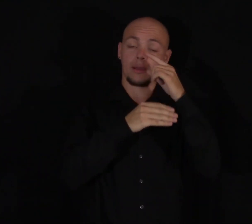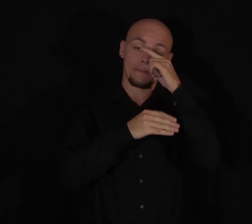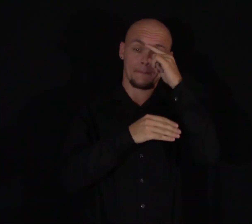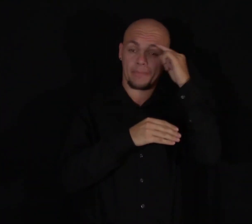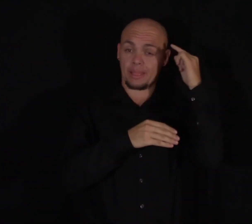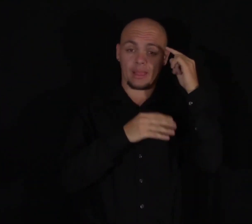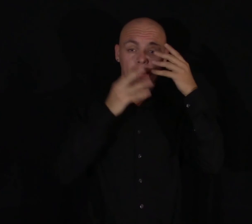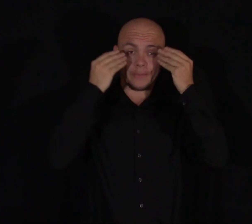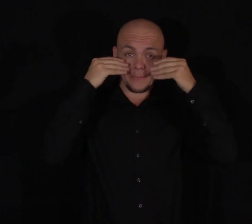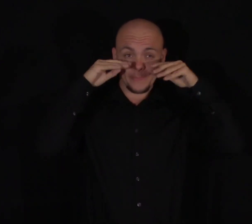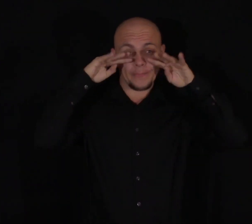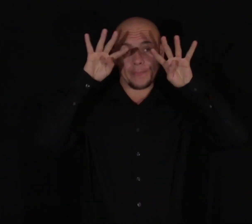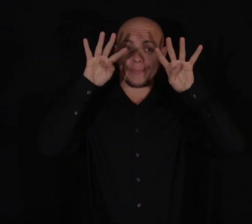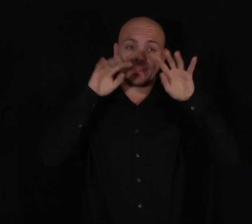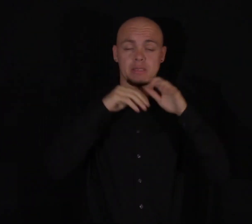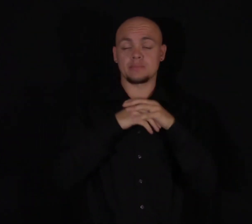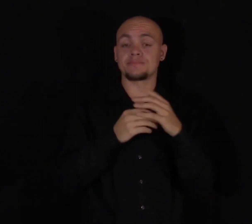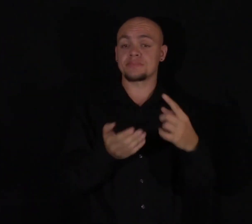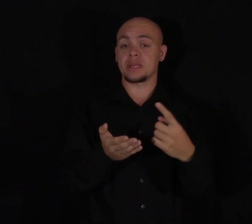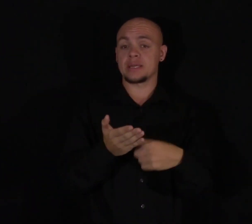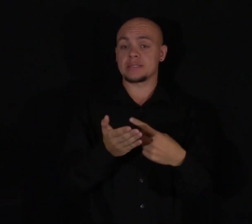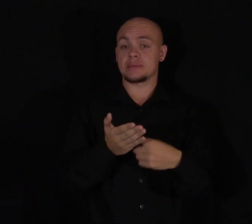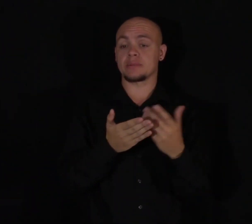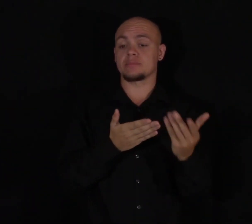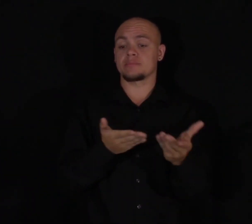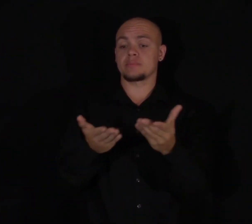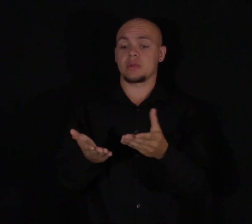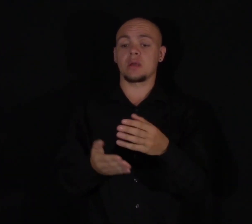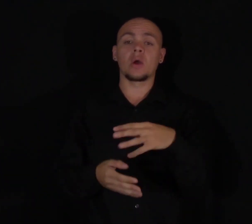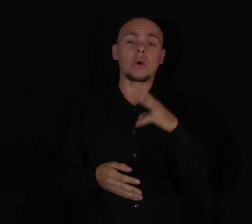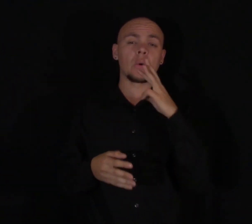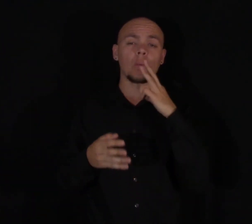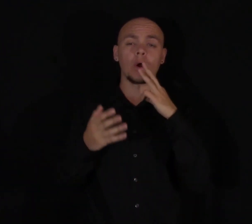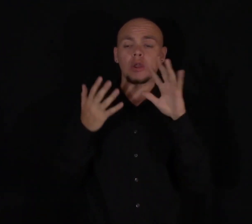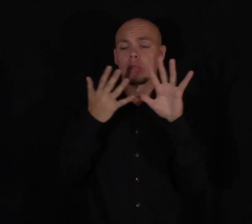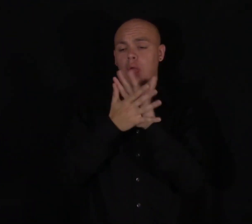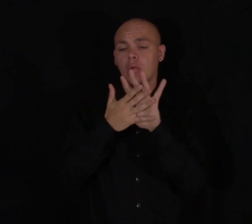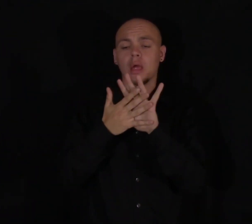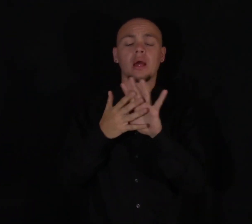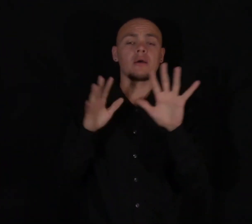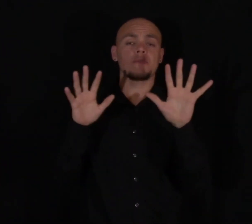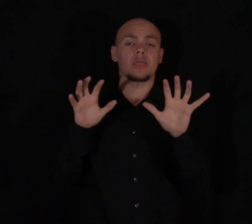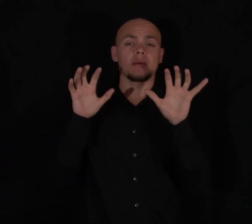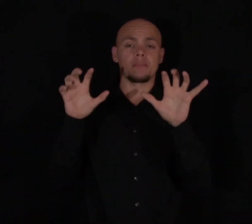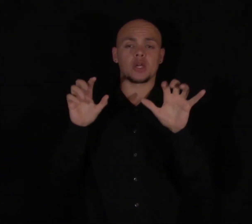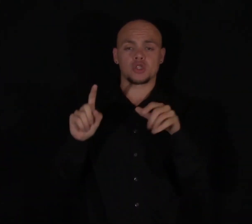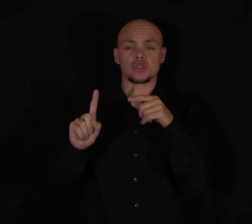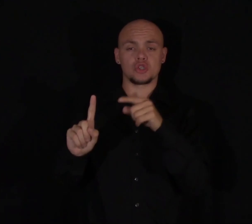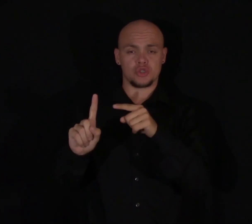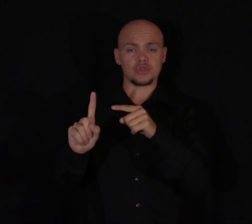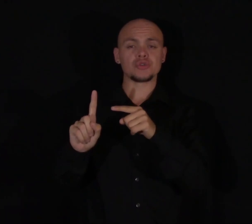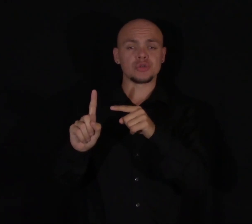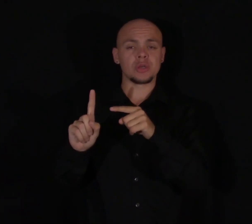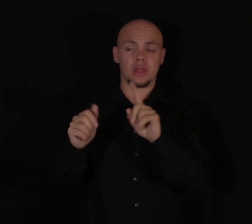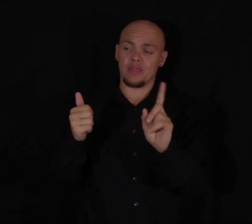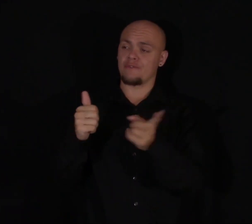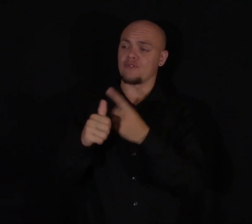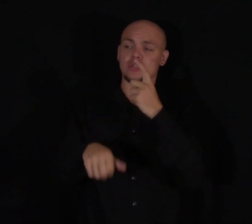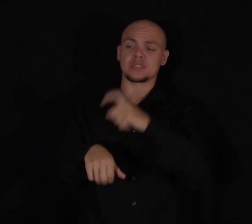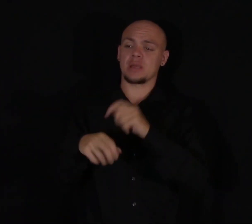them. Sometimes it was the watery, clouded eyes of the monster, as I first saw them in my chamber at